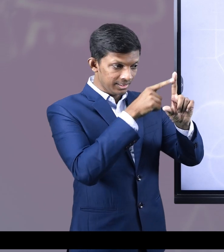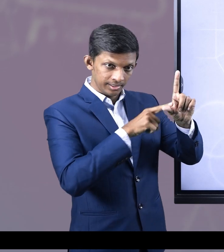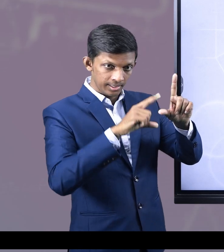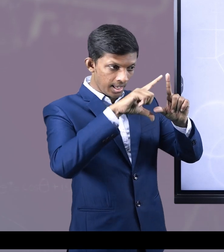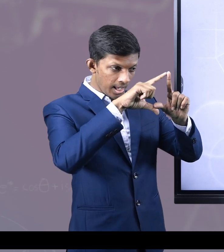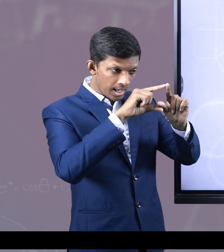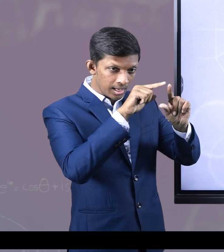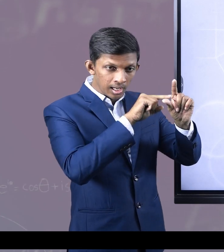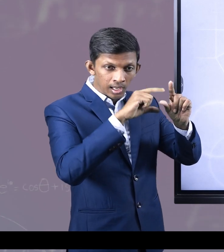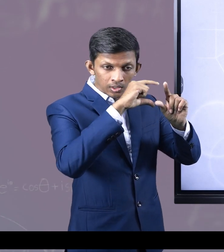acute angle,